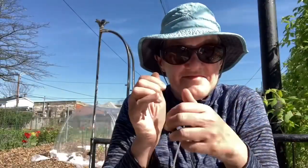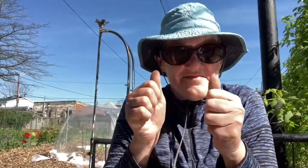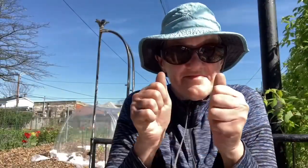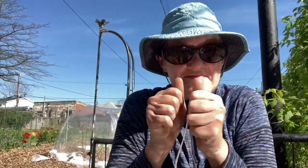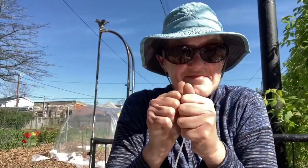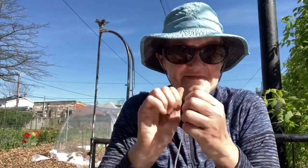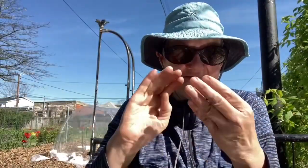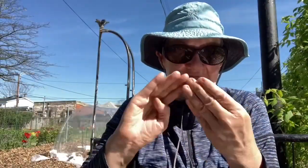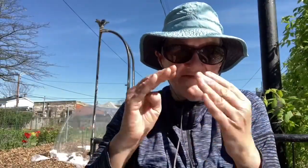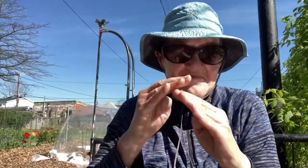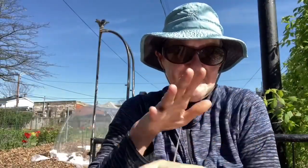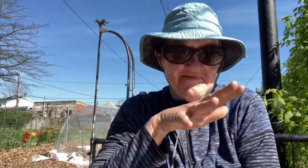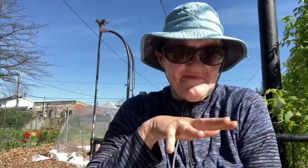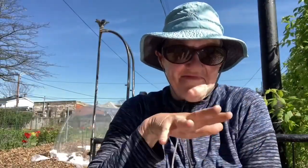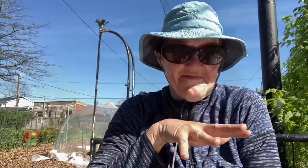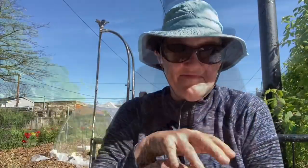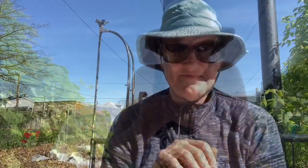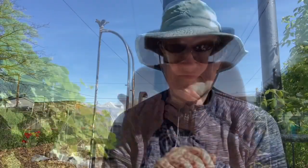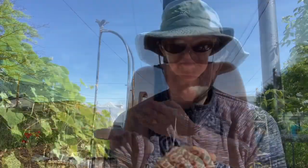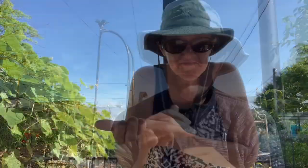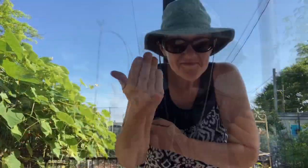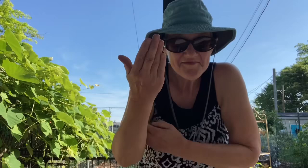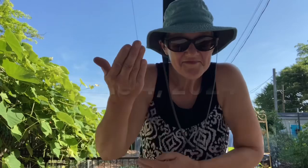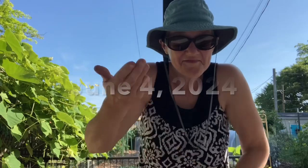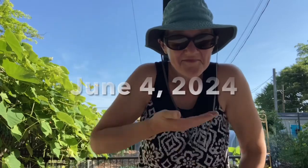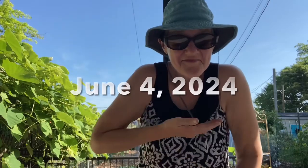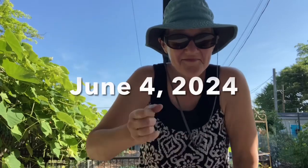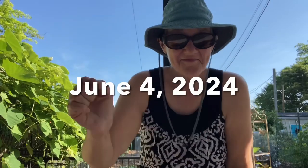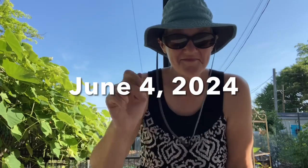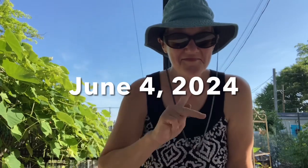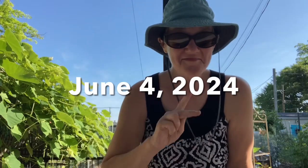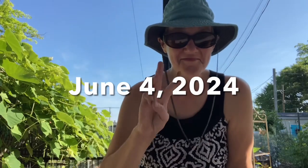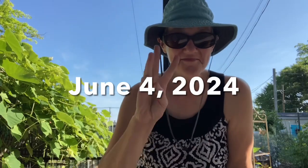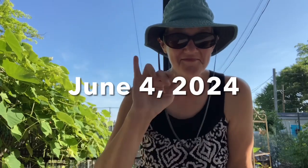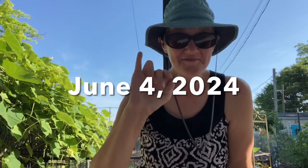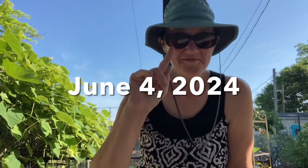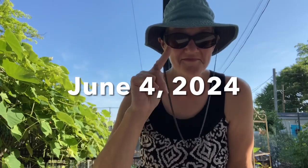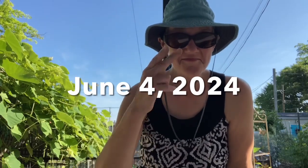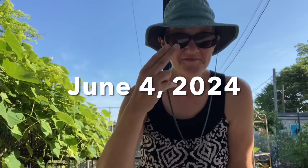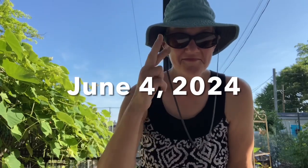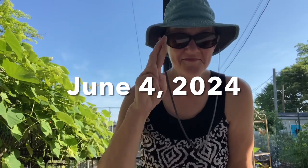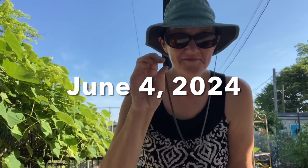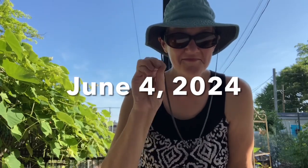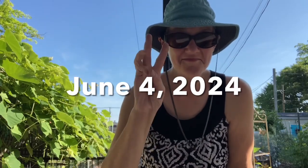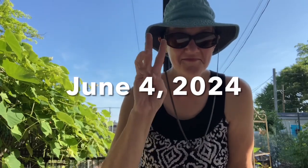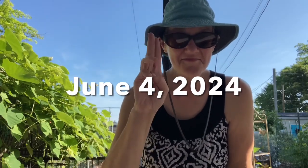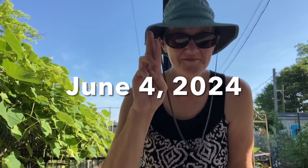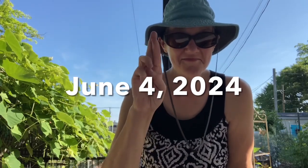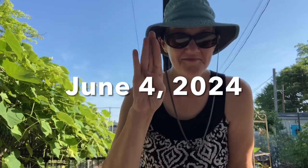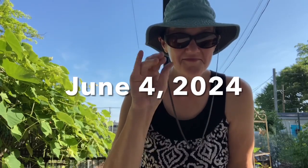I love sharing with the neighbors. Good morning and welcome back to Withrow